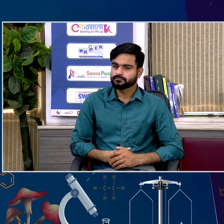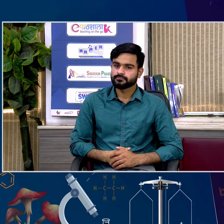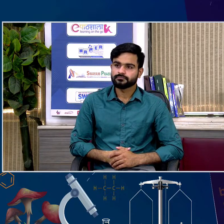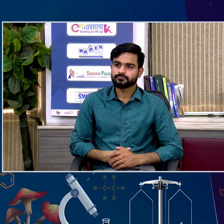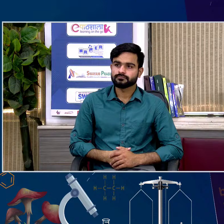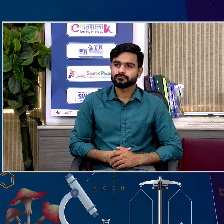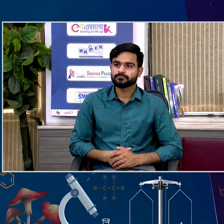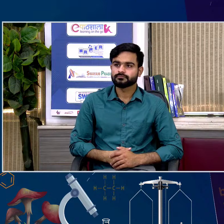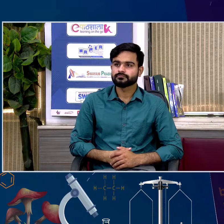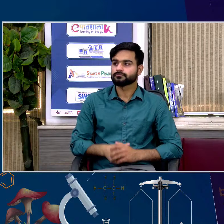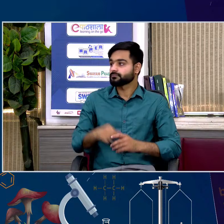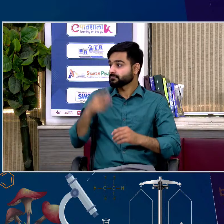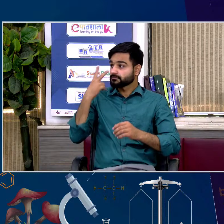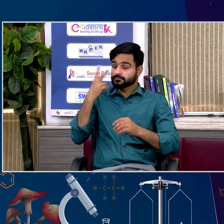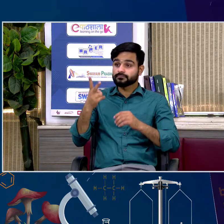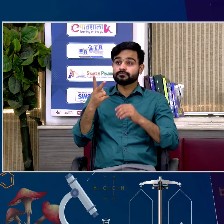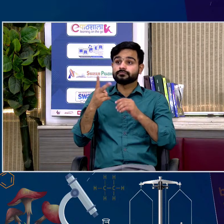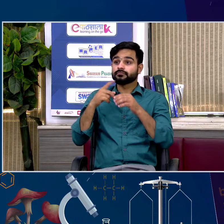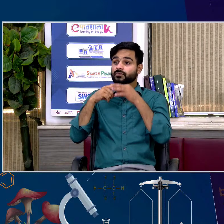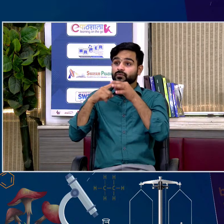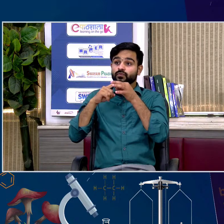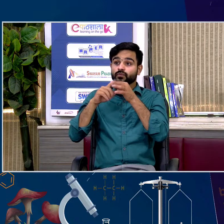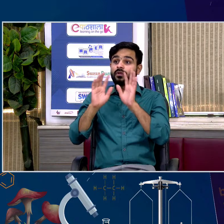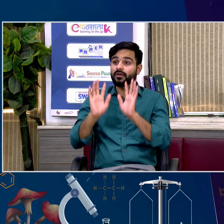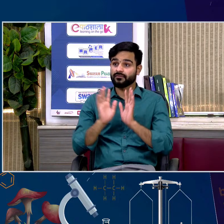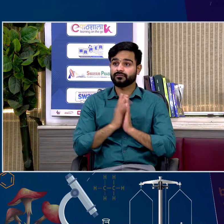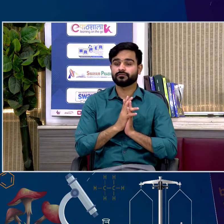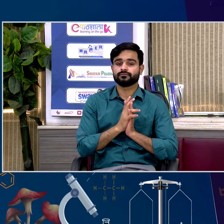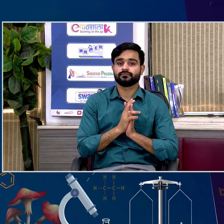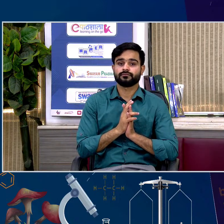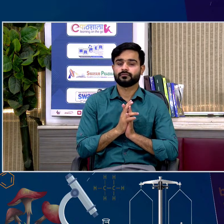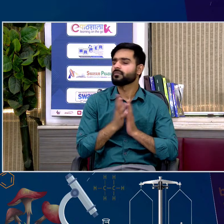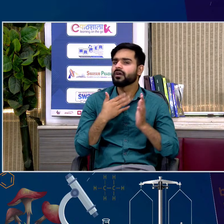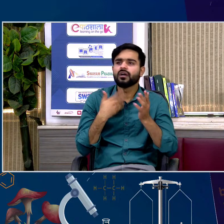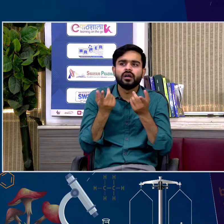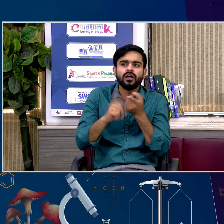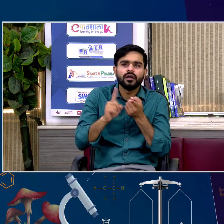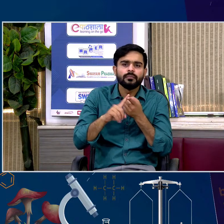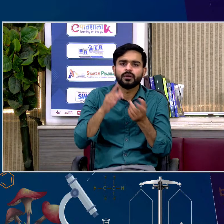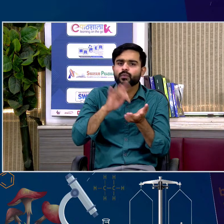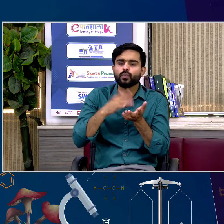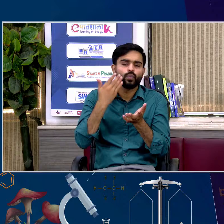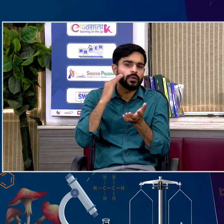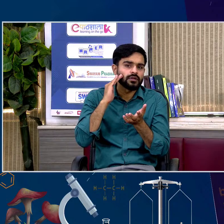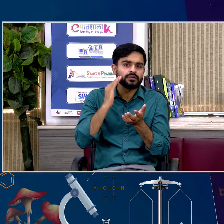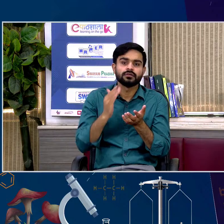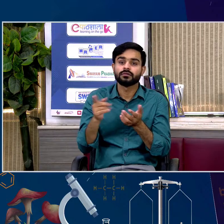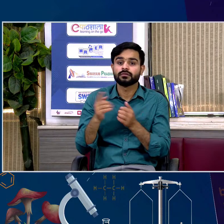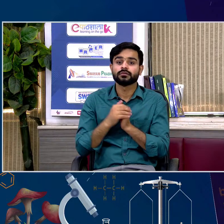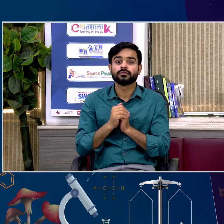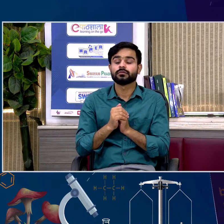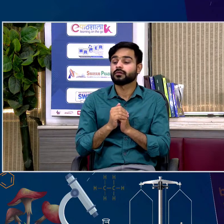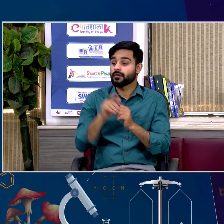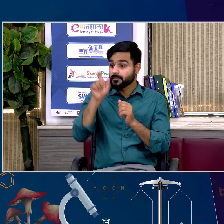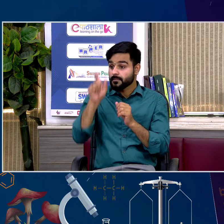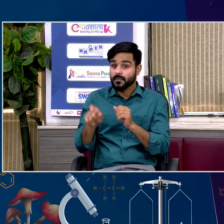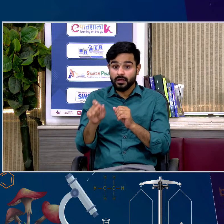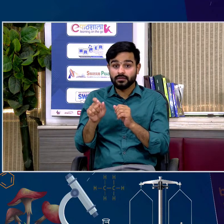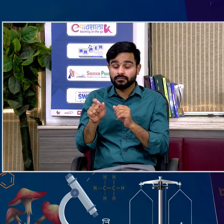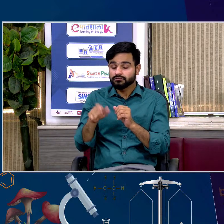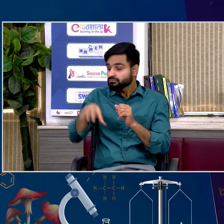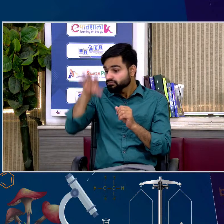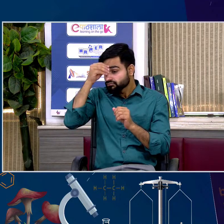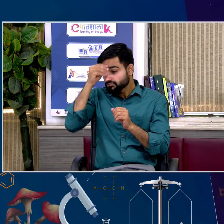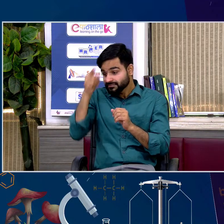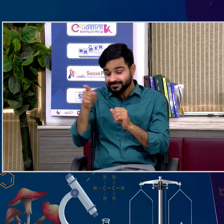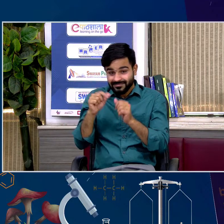that you see these red portions. This is what happens when the autistic child is learning.